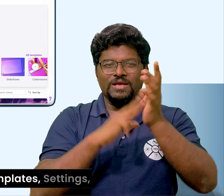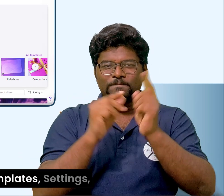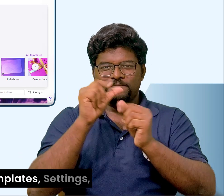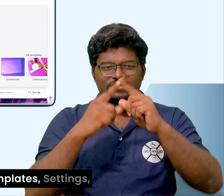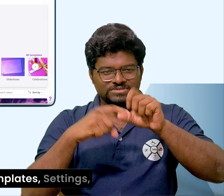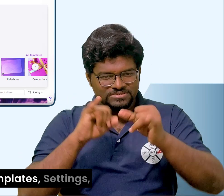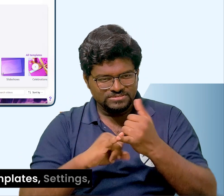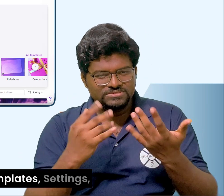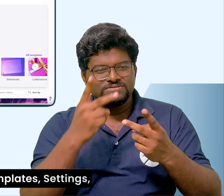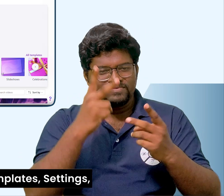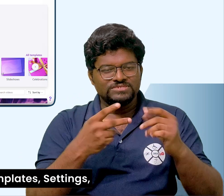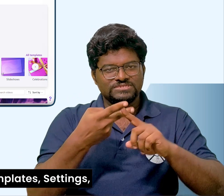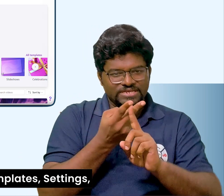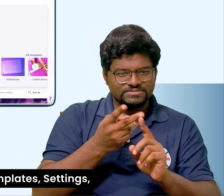Templates, Settings,